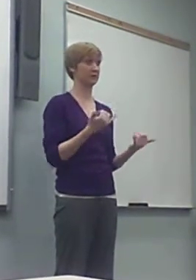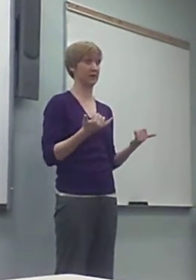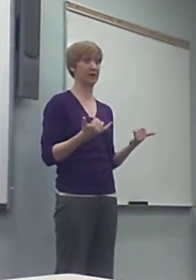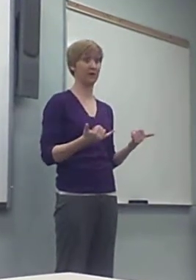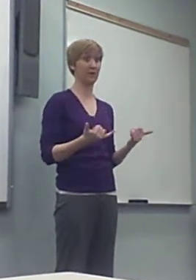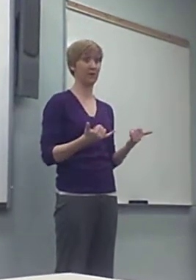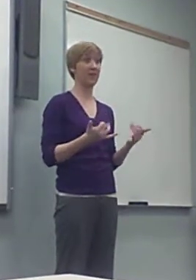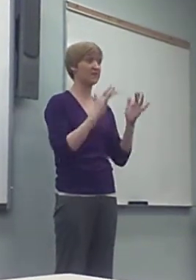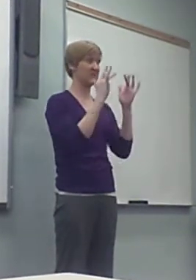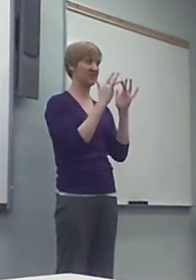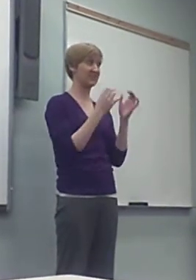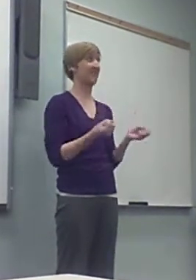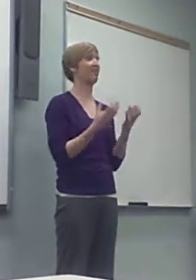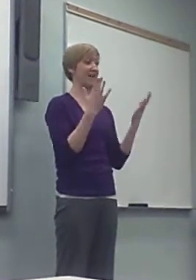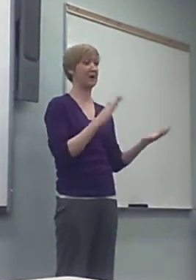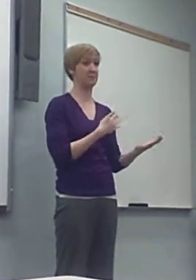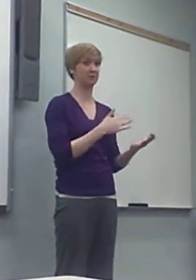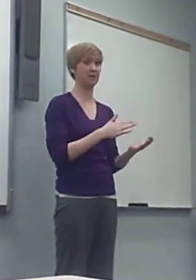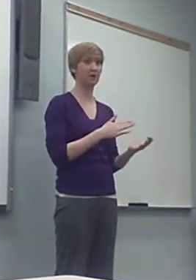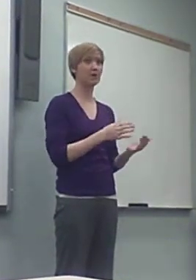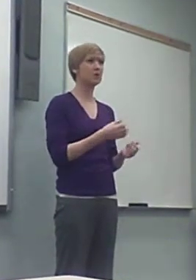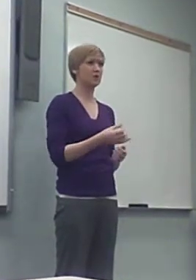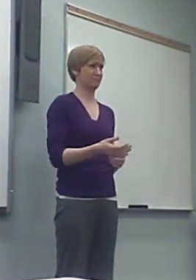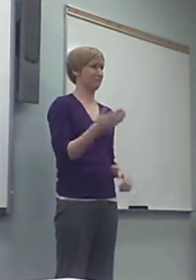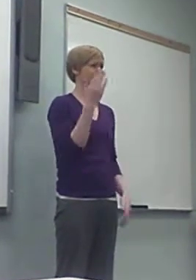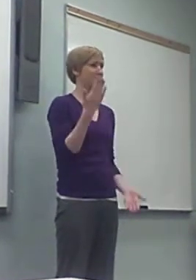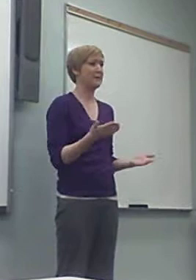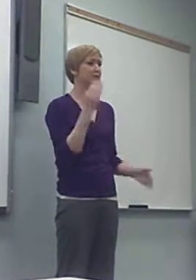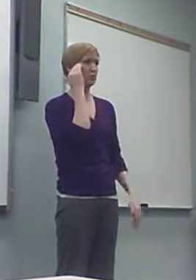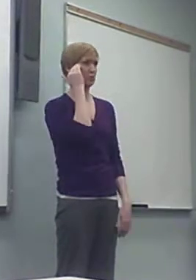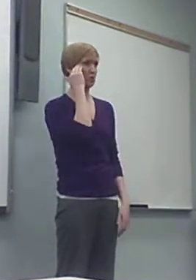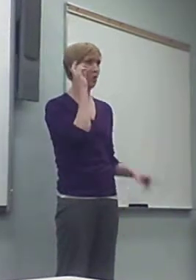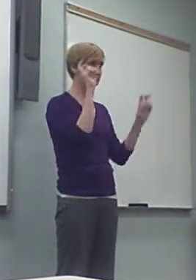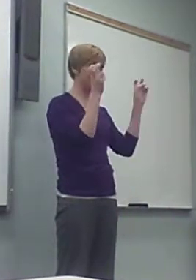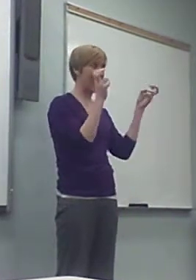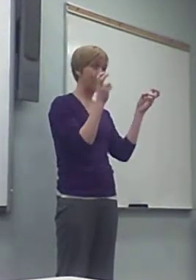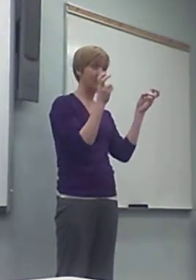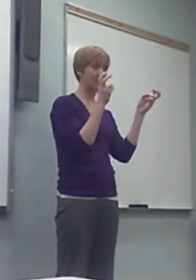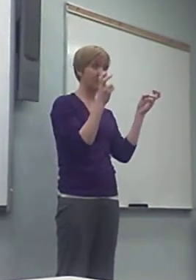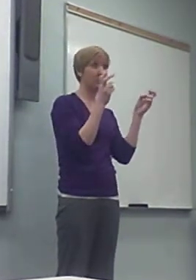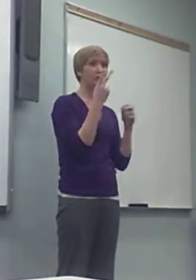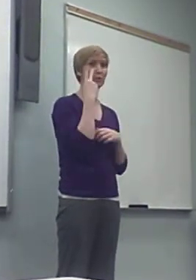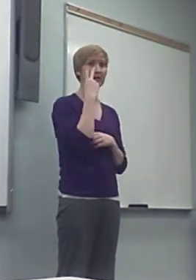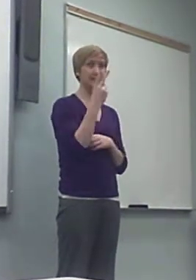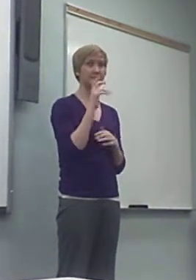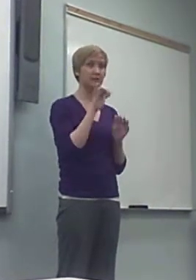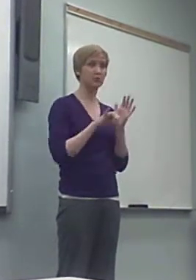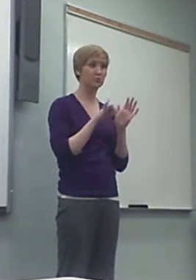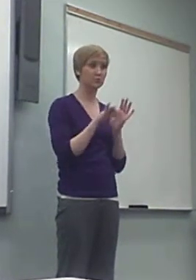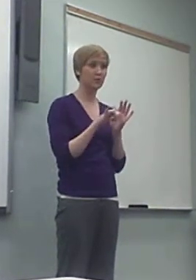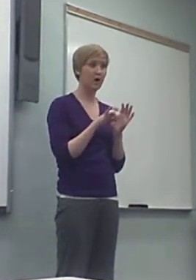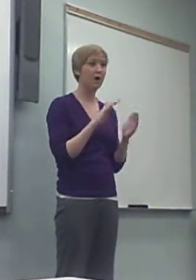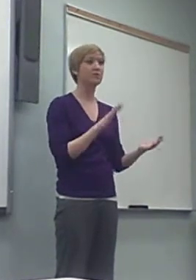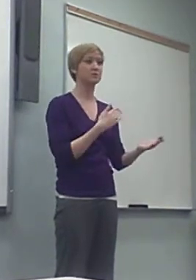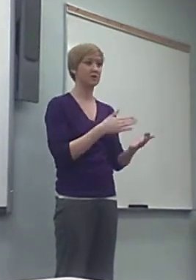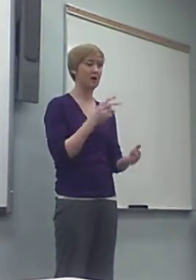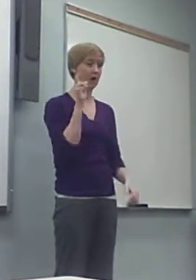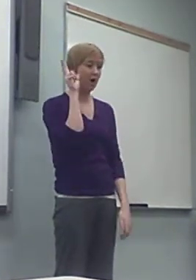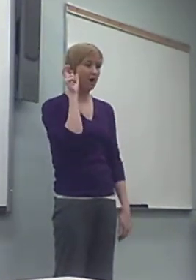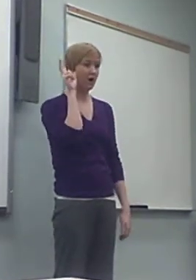they give you a topic, you go to it. You can go to YouTube and hear the song. Because most songs, YouTube is